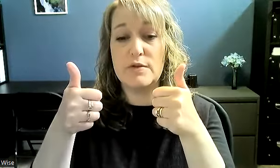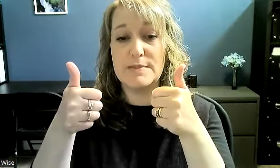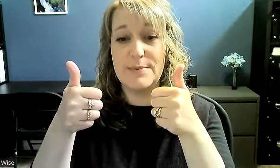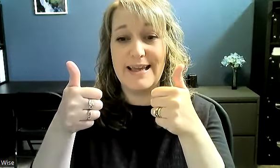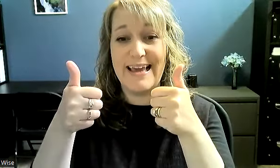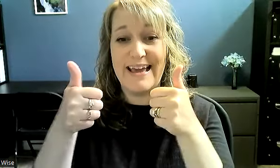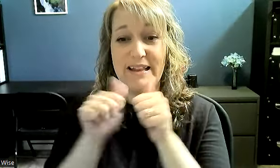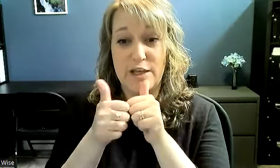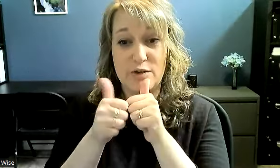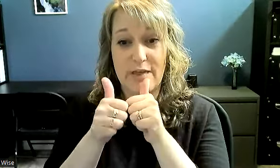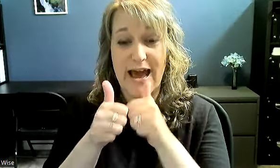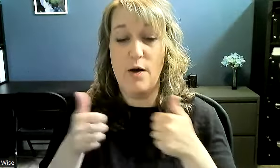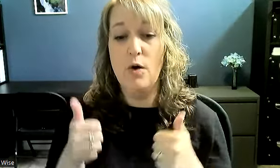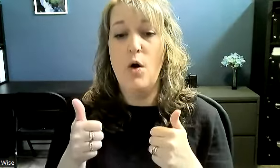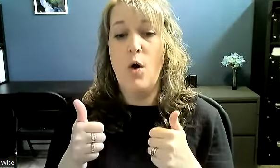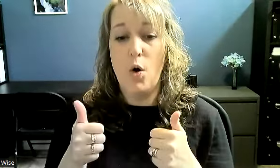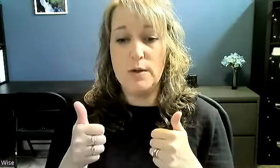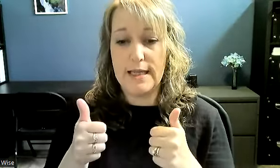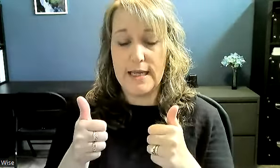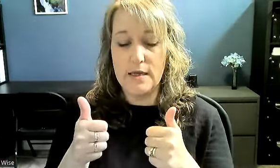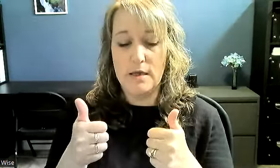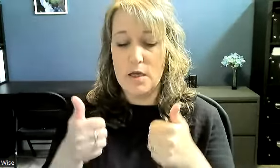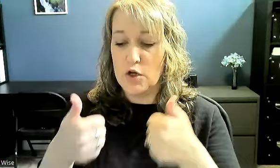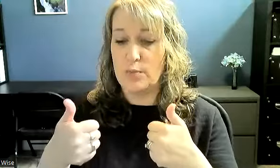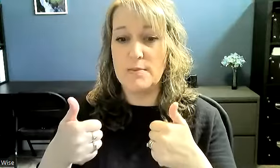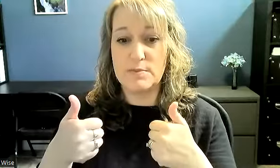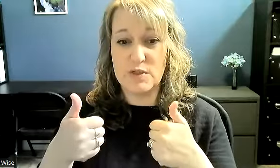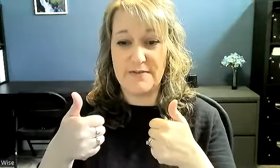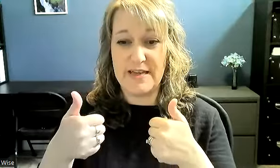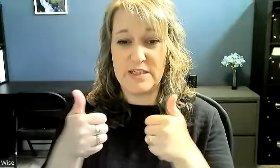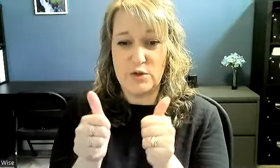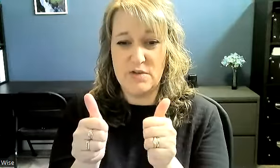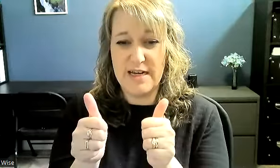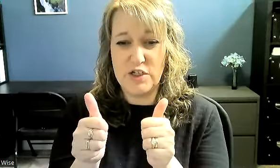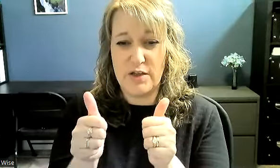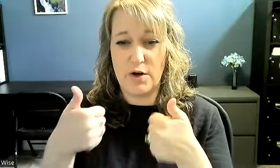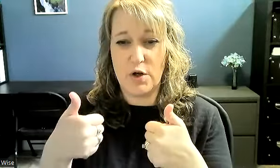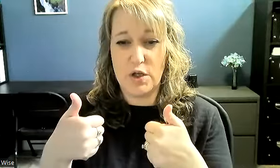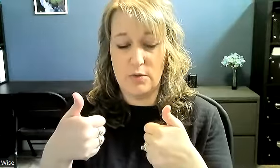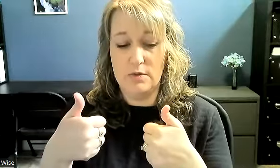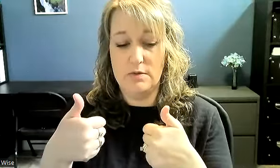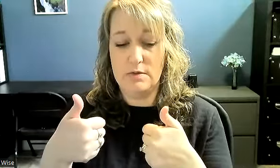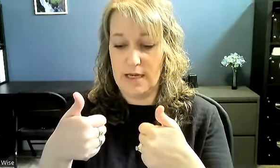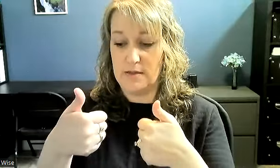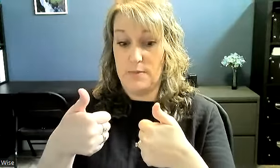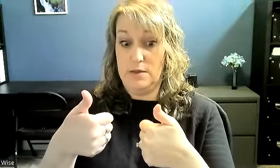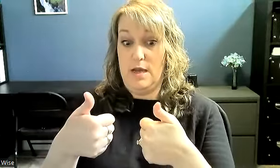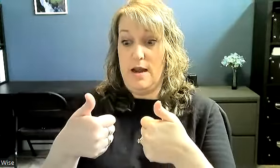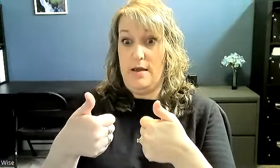up again, like you did with how, only your palms mostly face you, not each other, you. Okay, so be looking at your